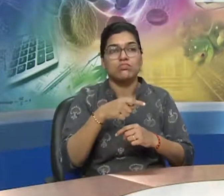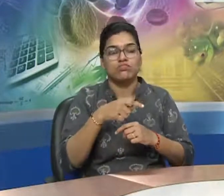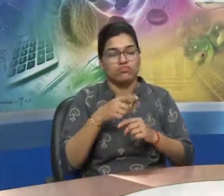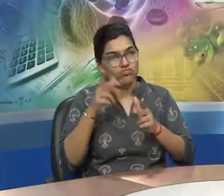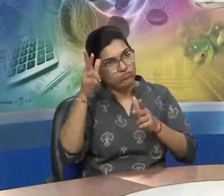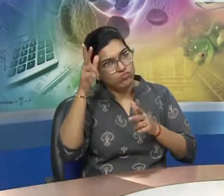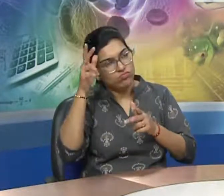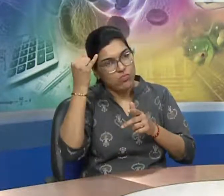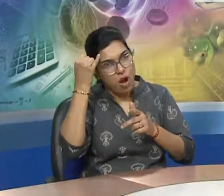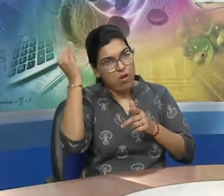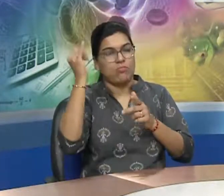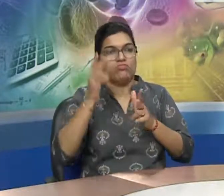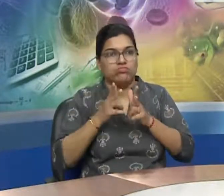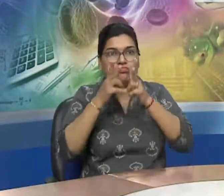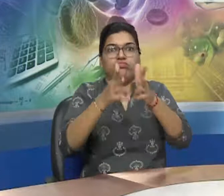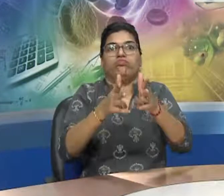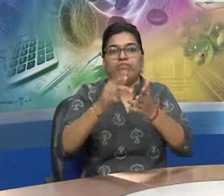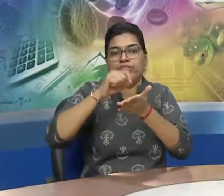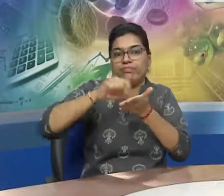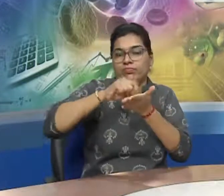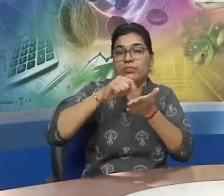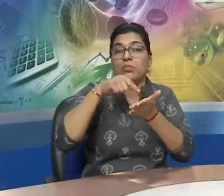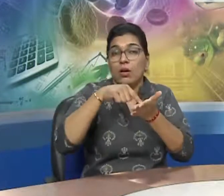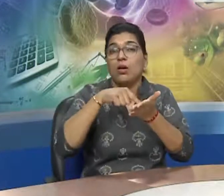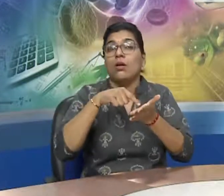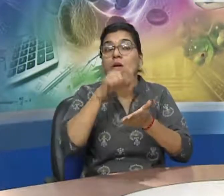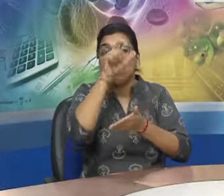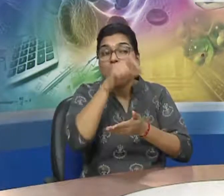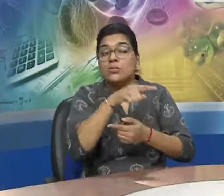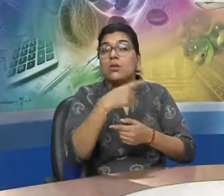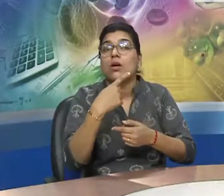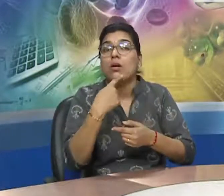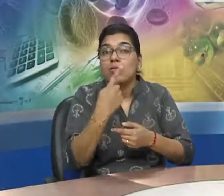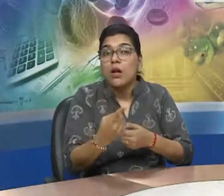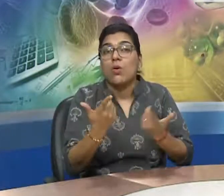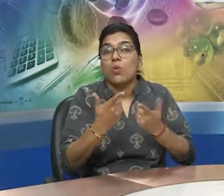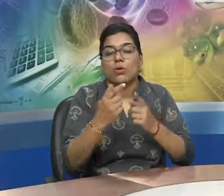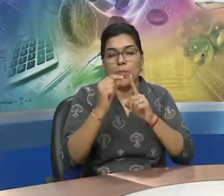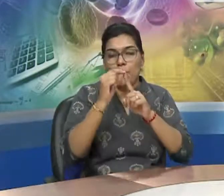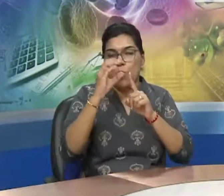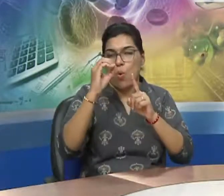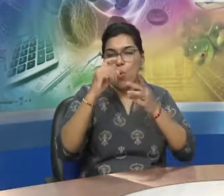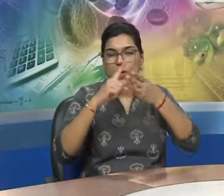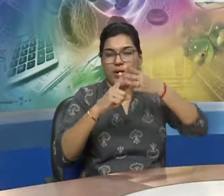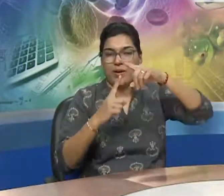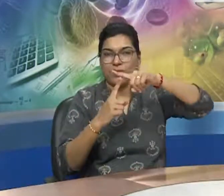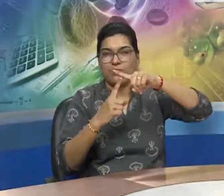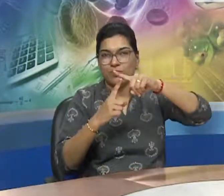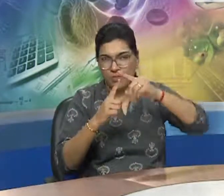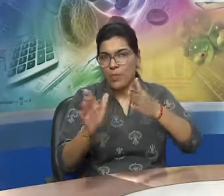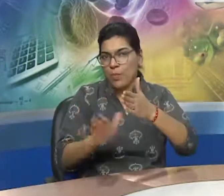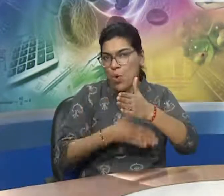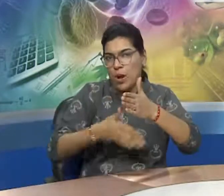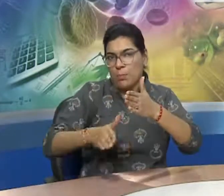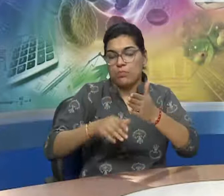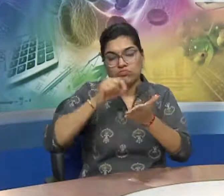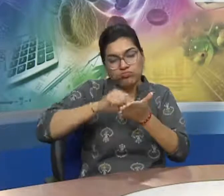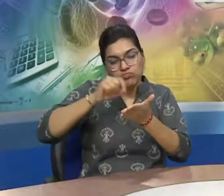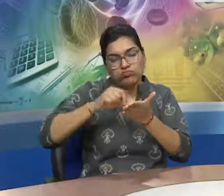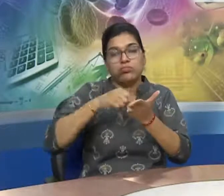And in this lesson, the poet wishes that the modern world would once